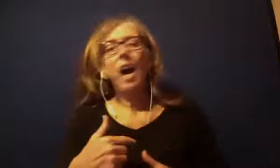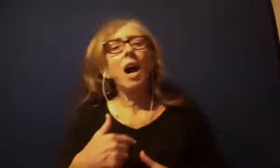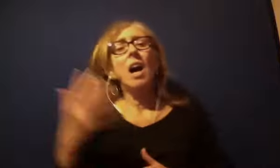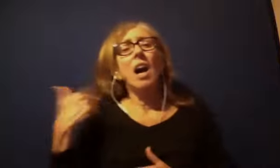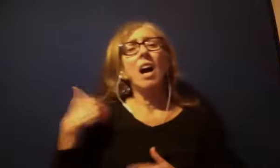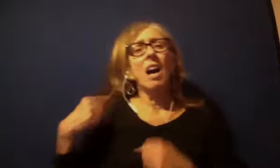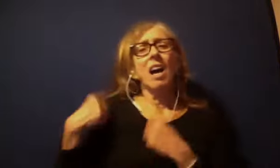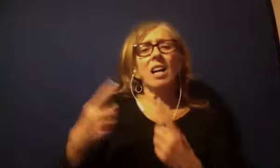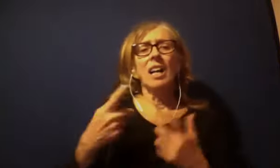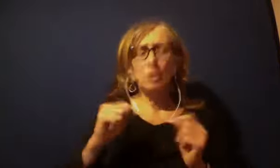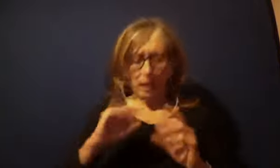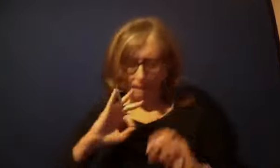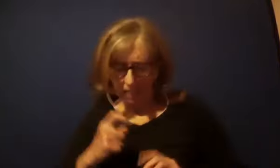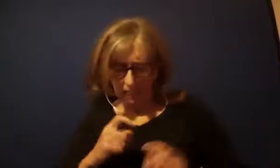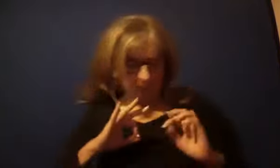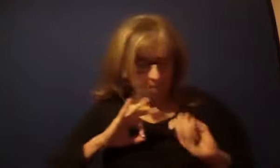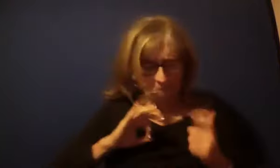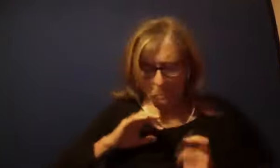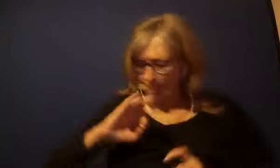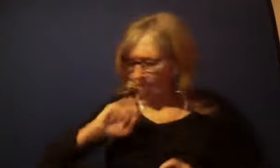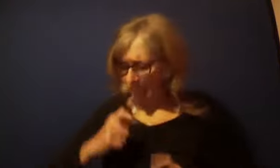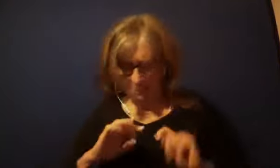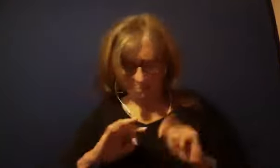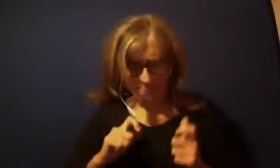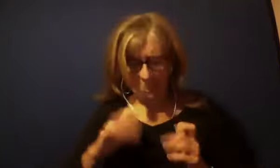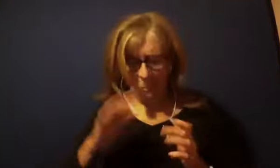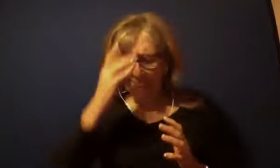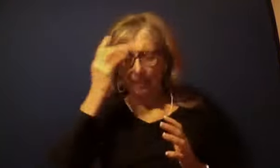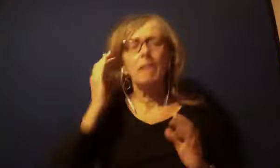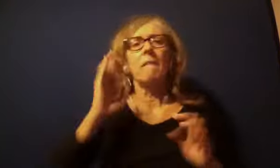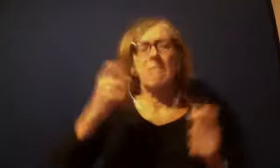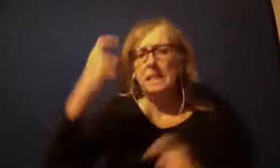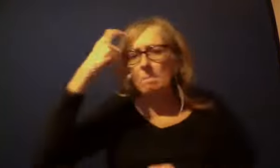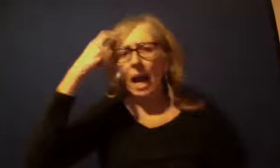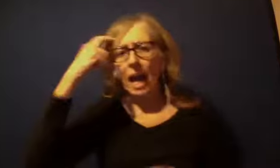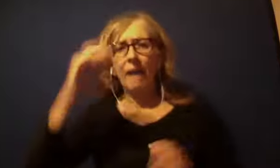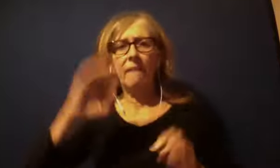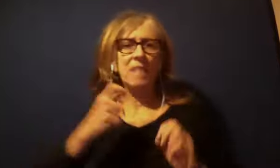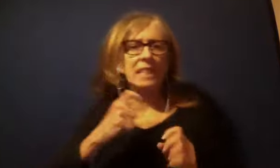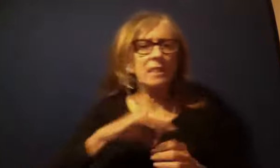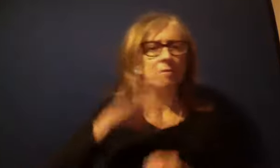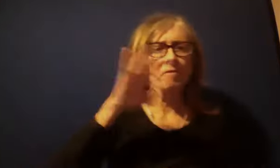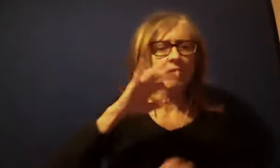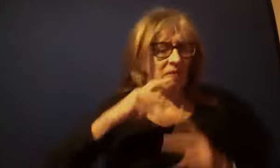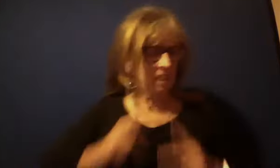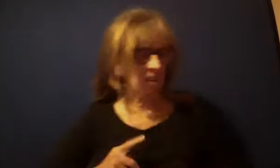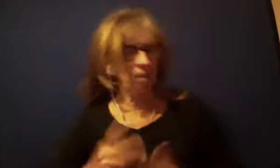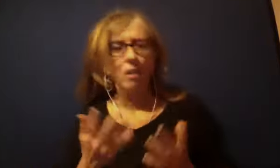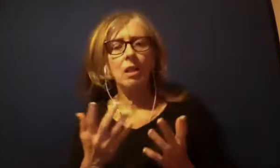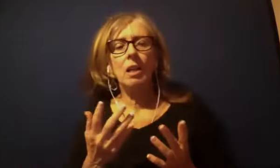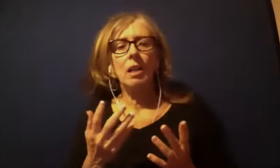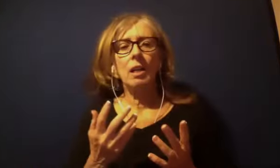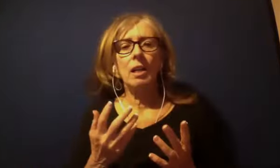ways. And I tried to fix it all from the mental side. I tried to fix it all from the physical side. And by that stage,